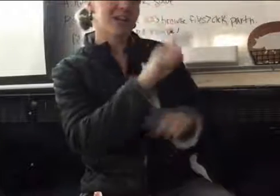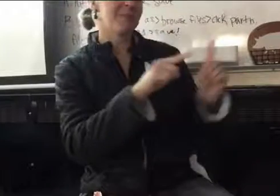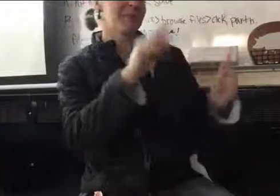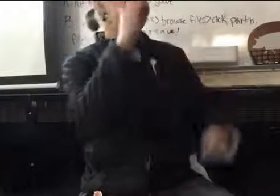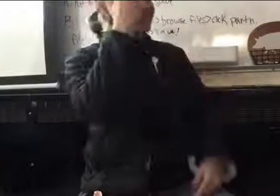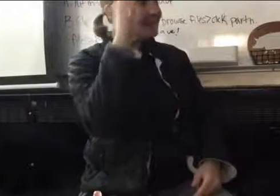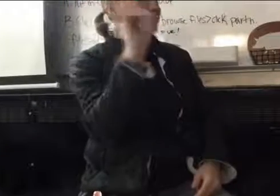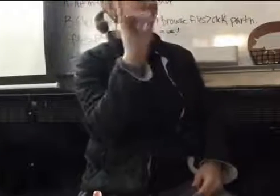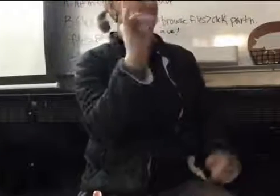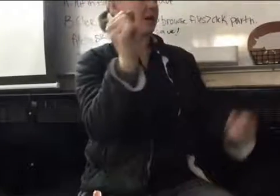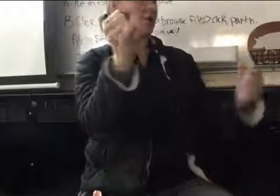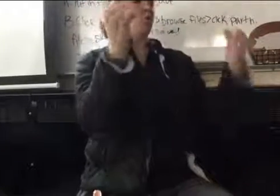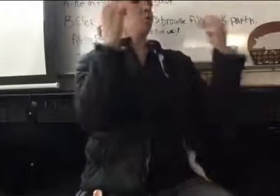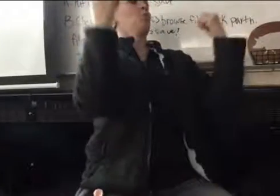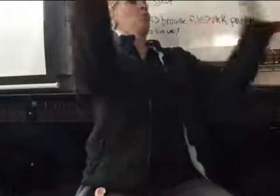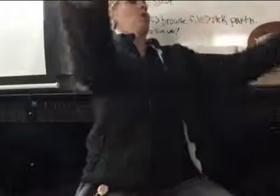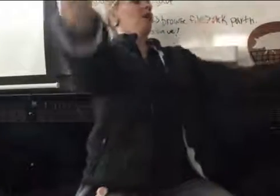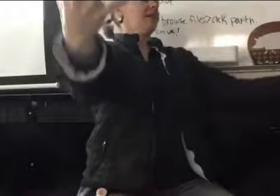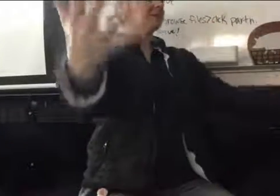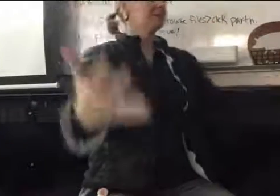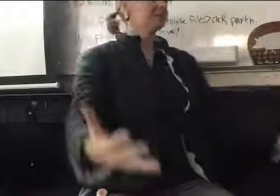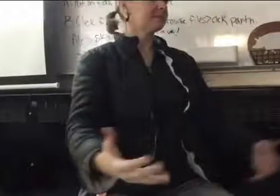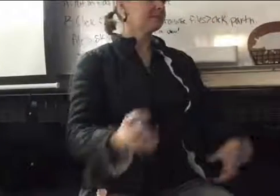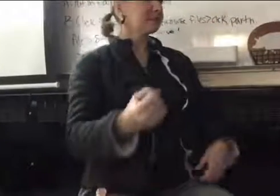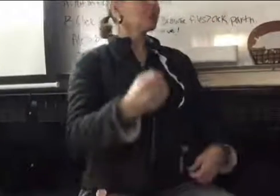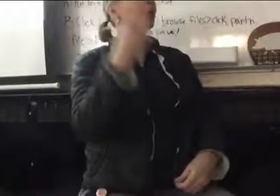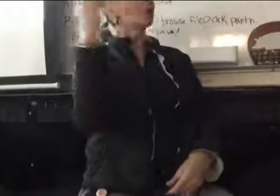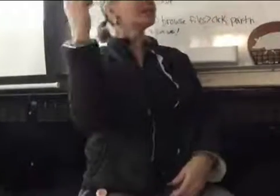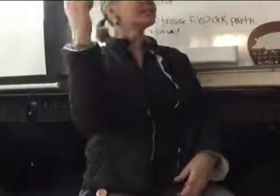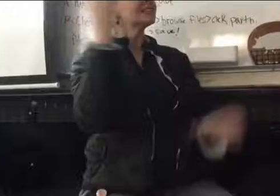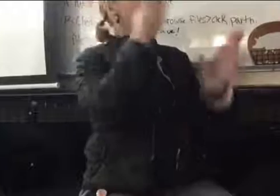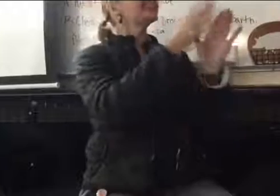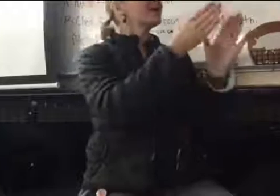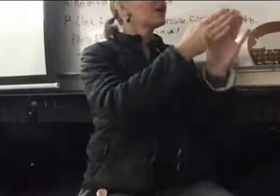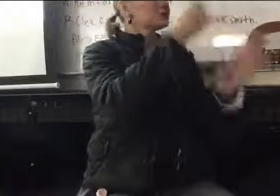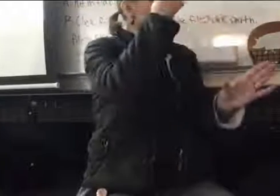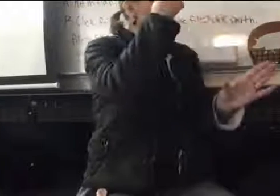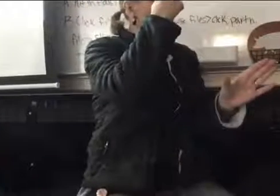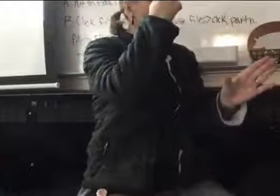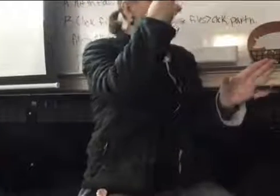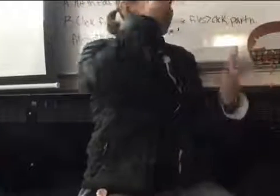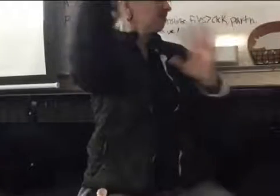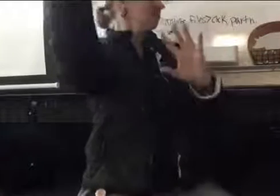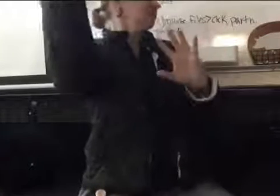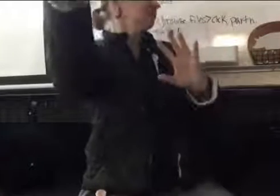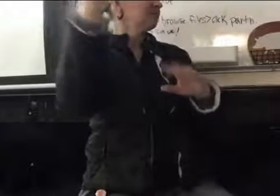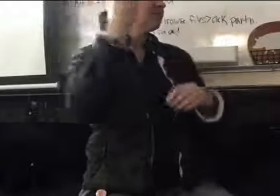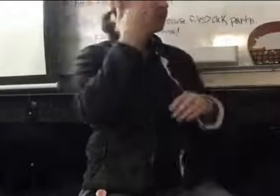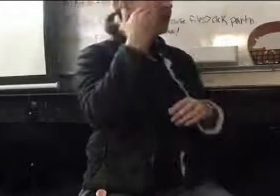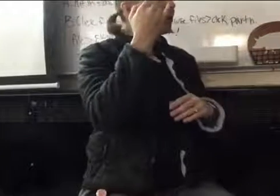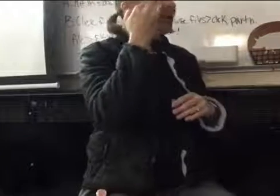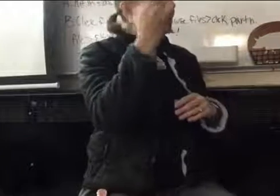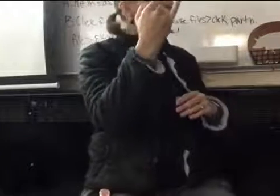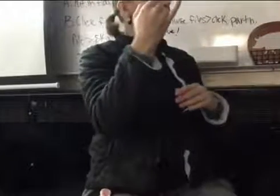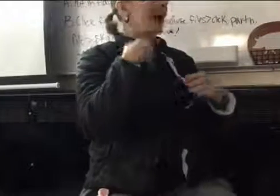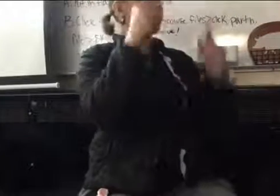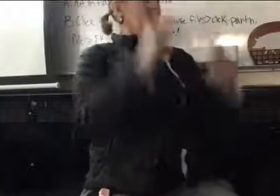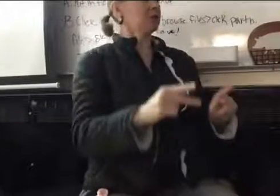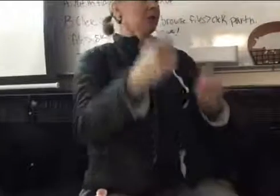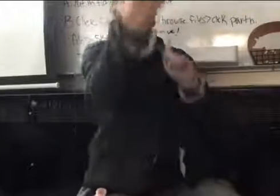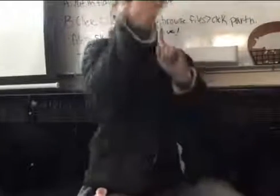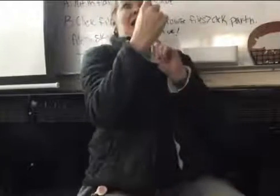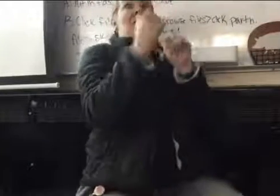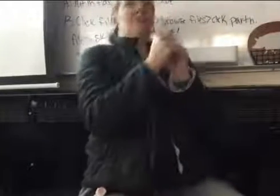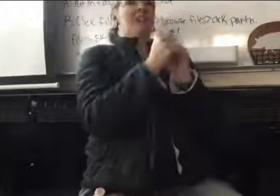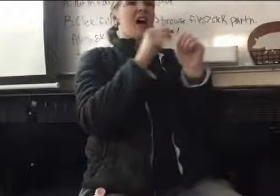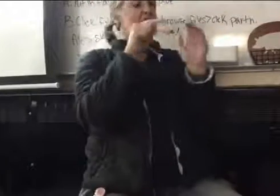And so, what is this whole thing? Psychological warfare, right? You come, if you have somebody running at you with a sword